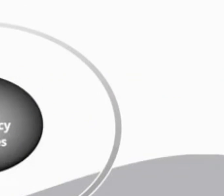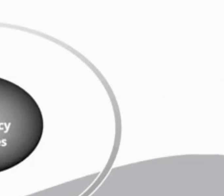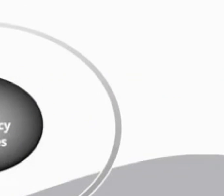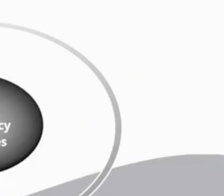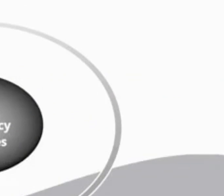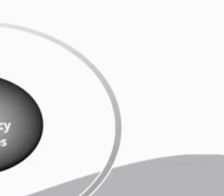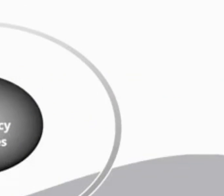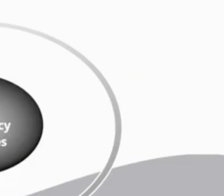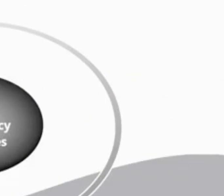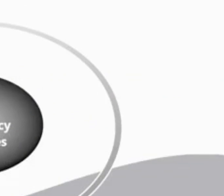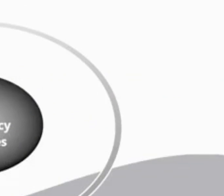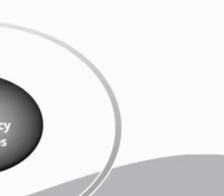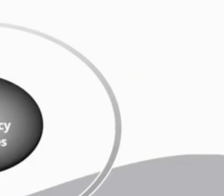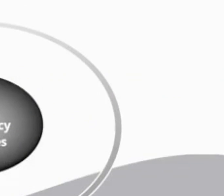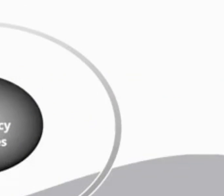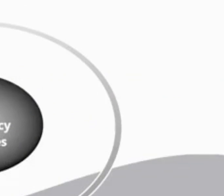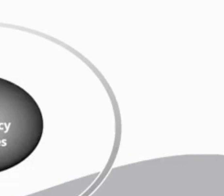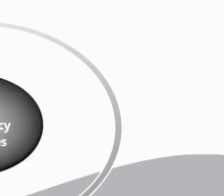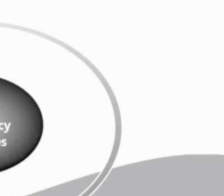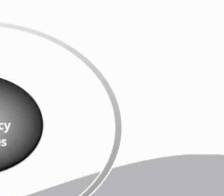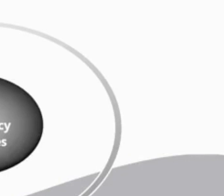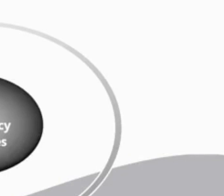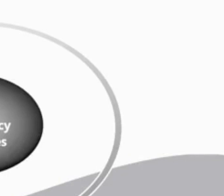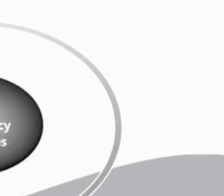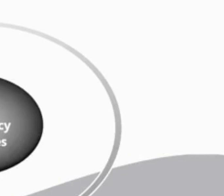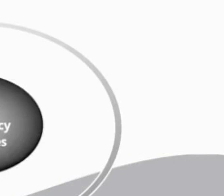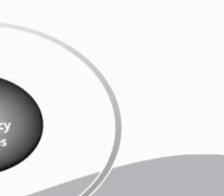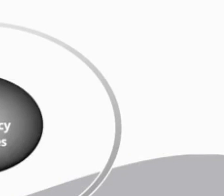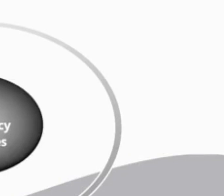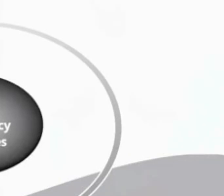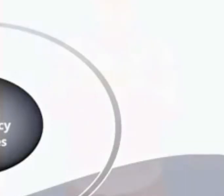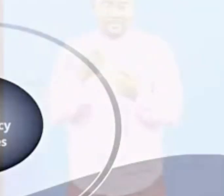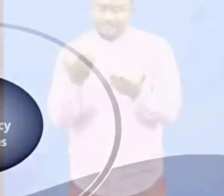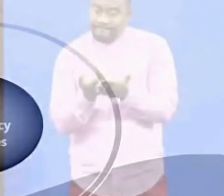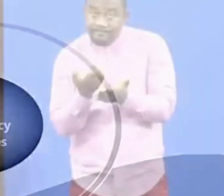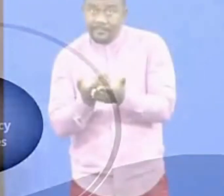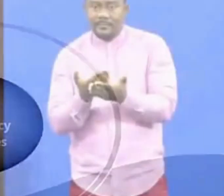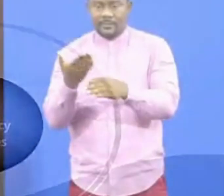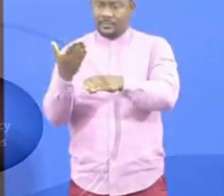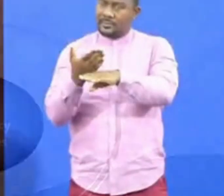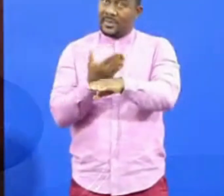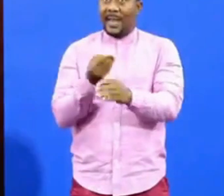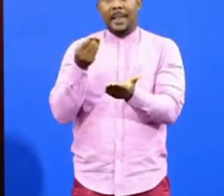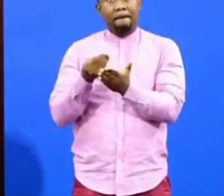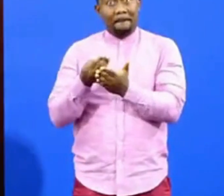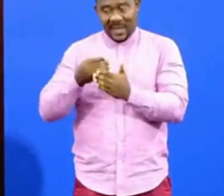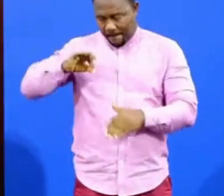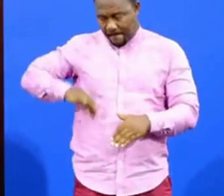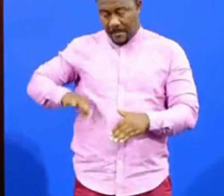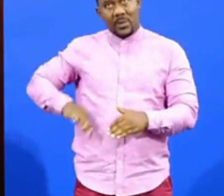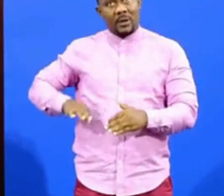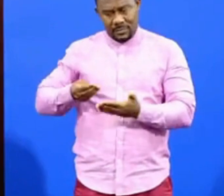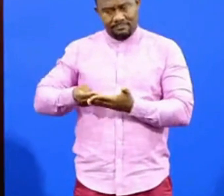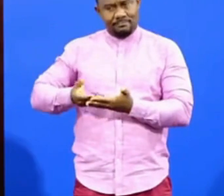livelihoods, like I mentioned, of smallholder farmers, actually improving their economies, improving what they take home in their pockets. And this is also